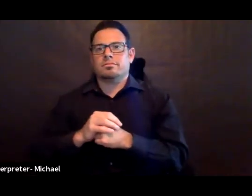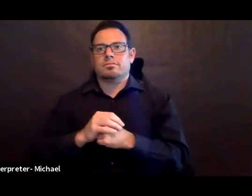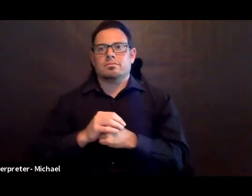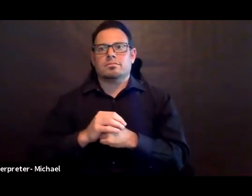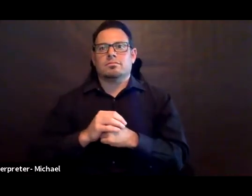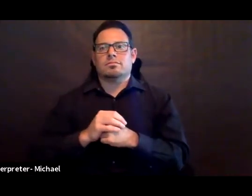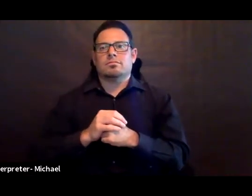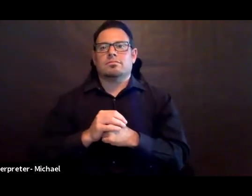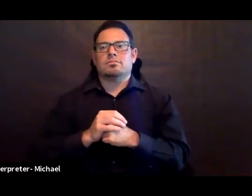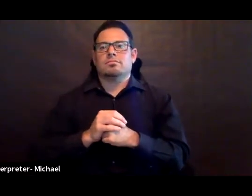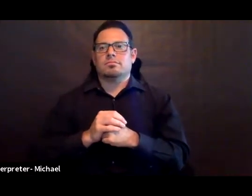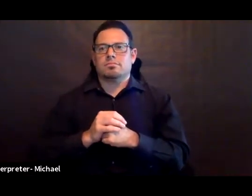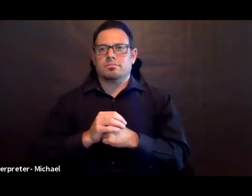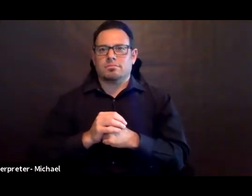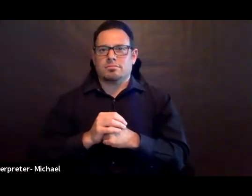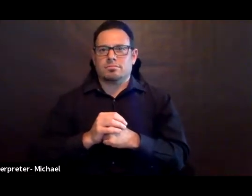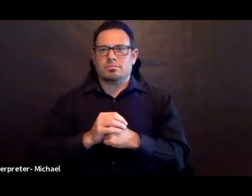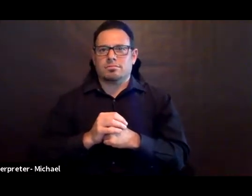Thank you.